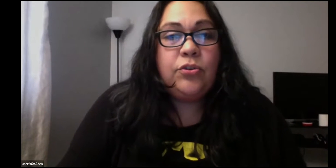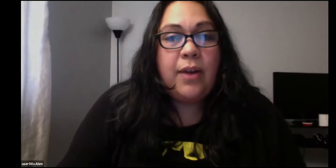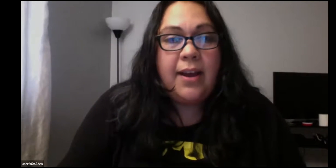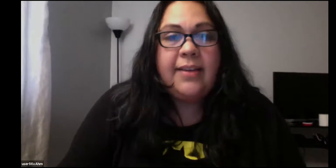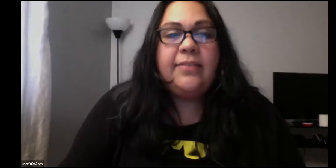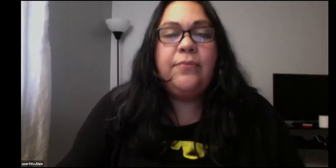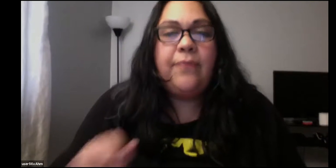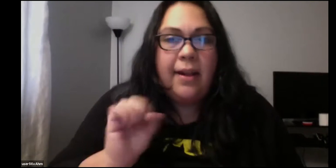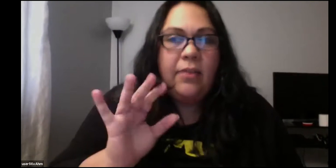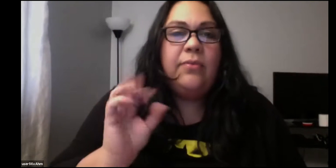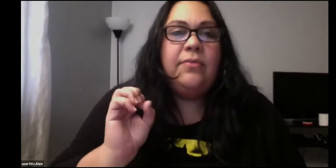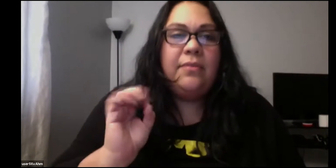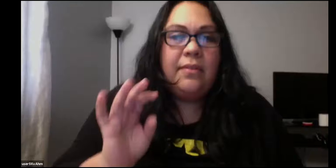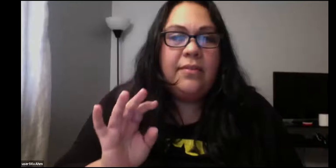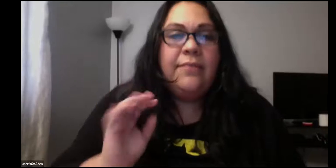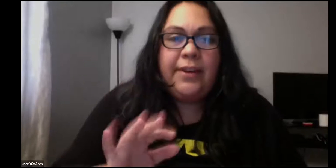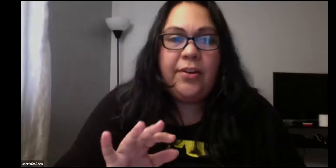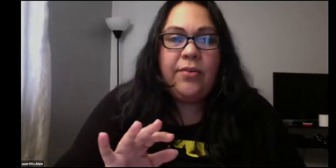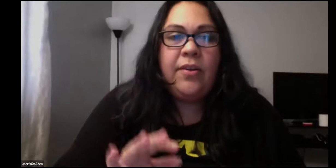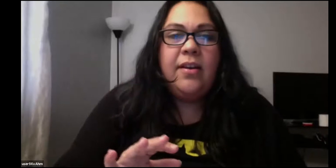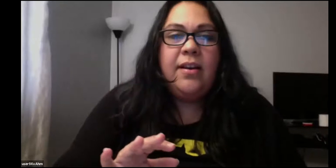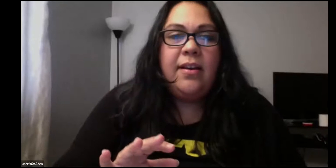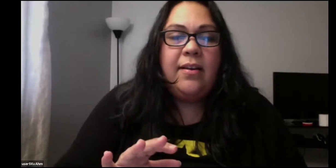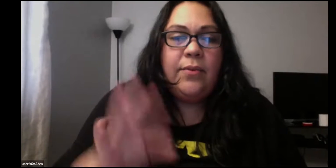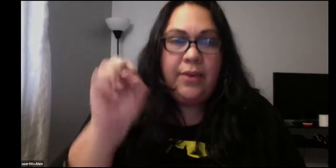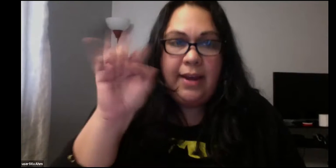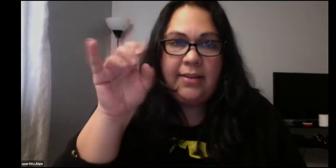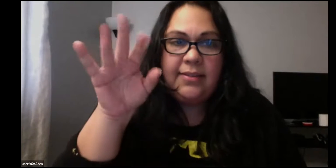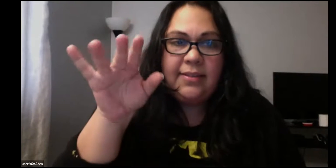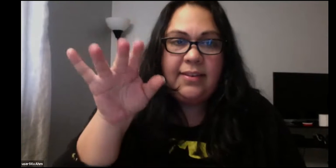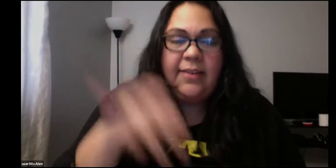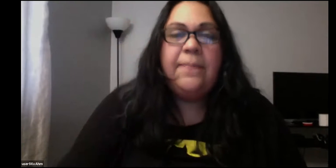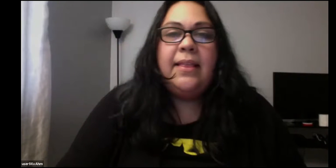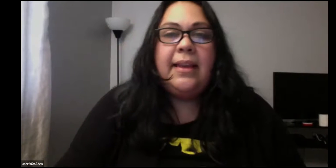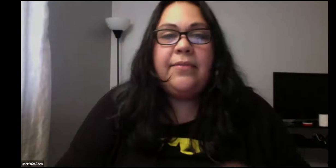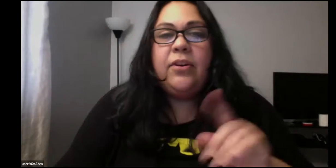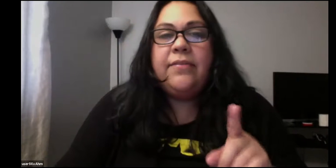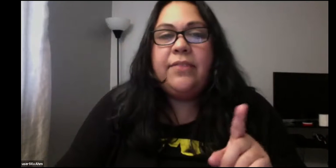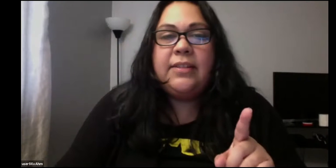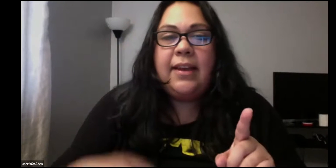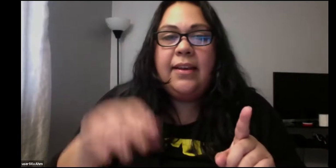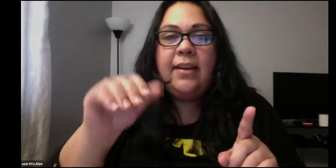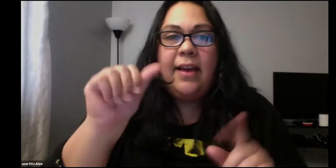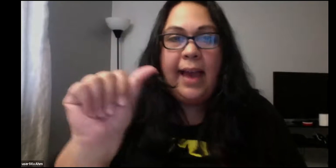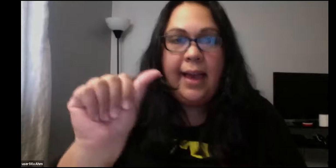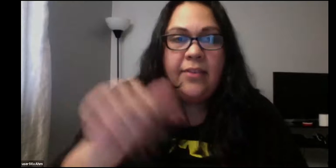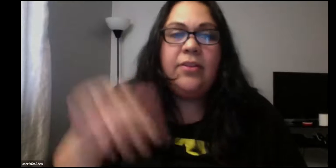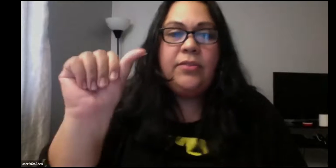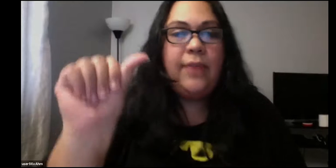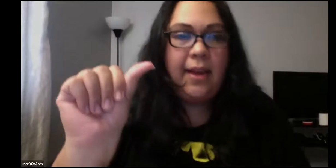try to follow the video with your hands, you know? Like if they're saying A, you're gonna do A. If